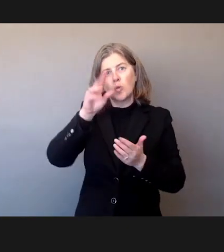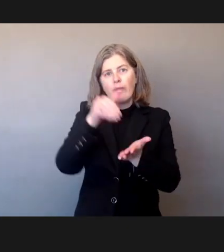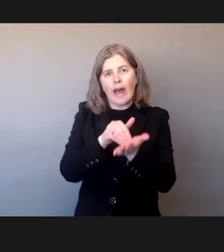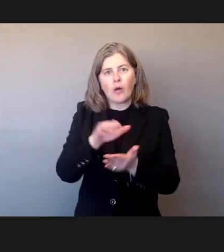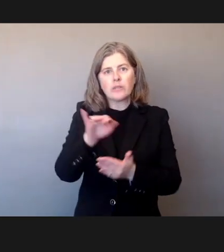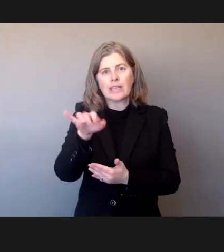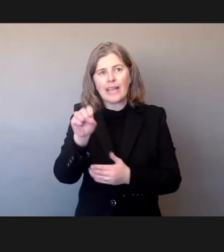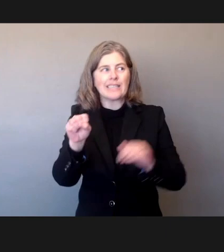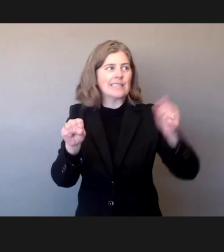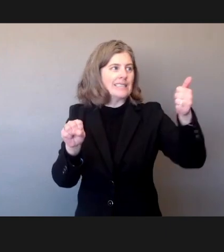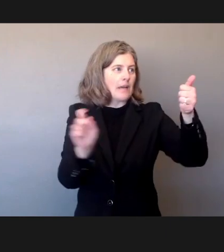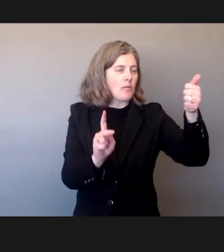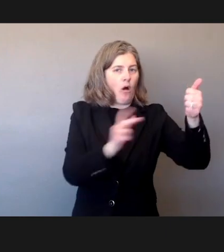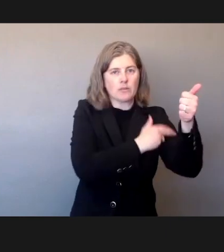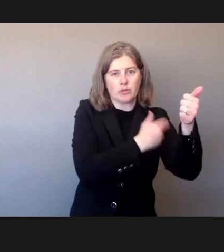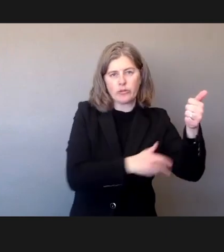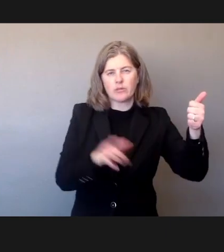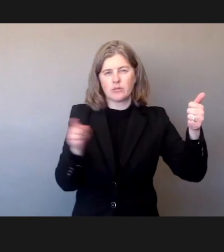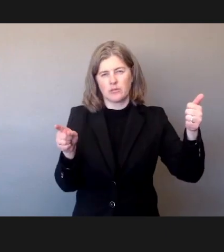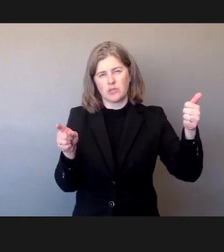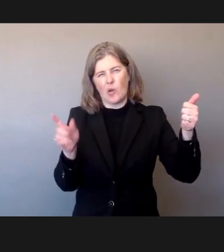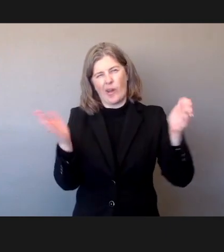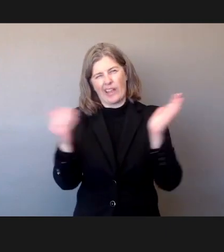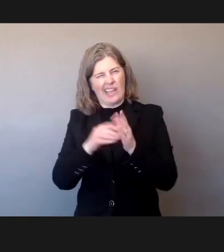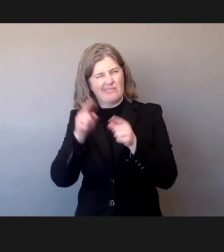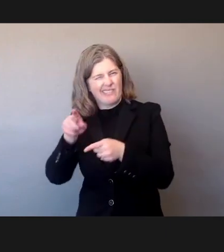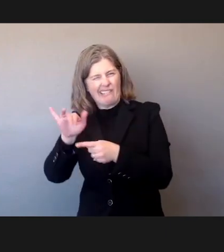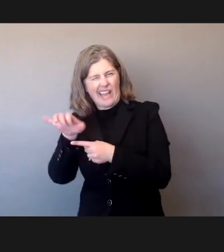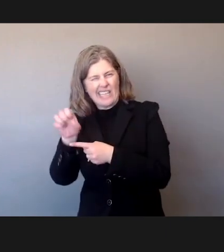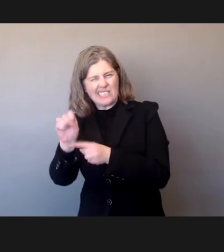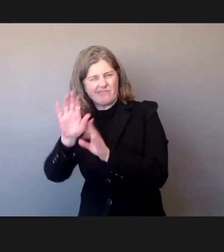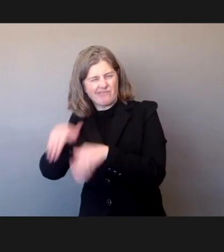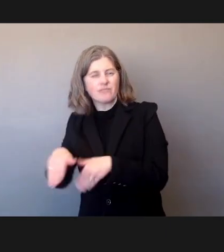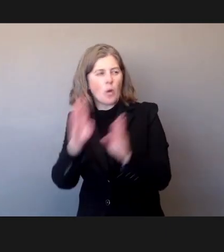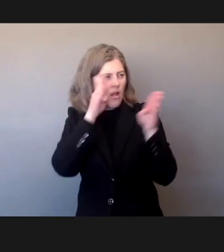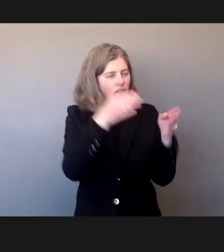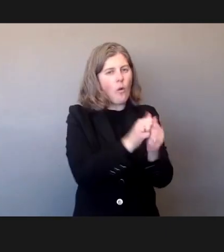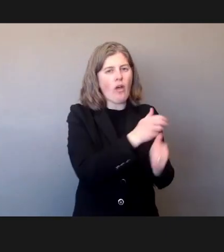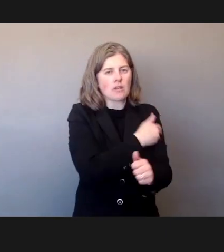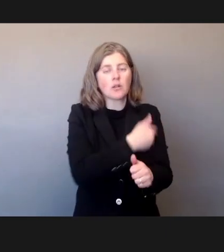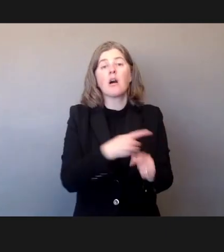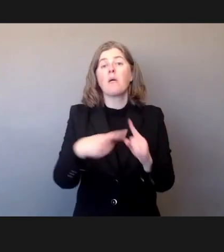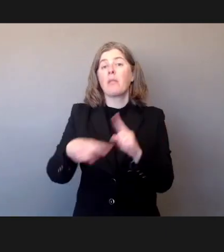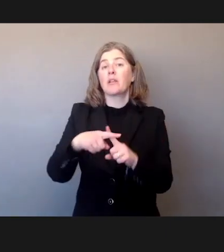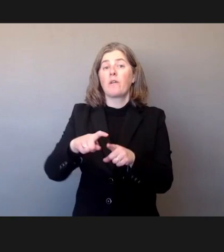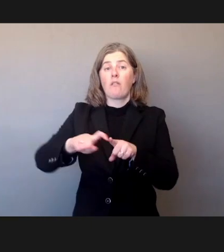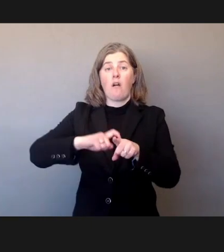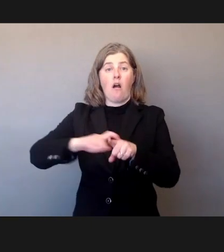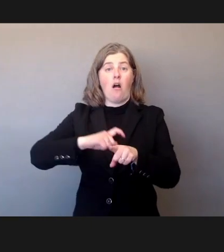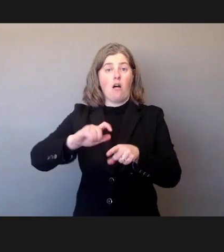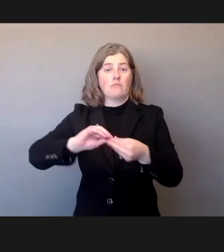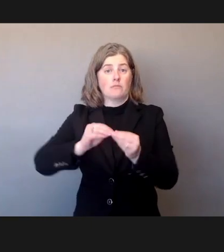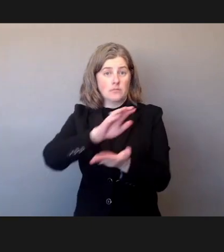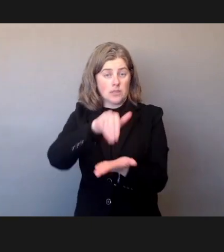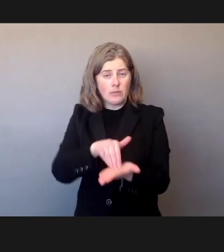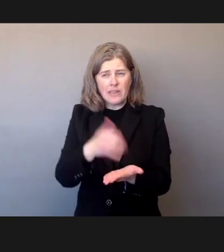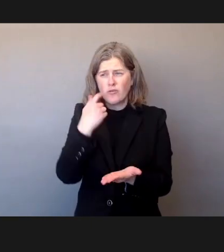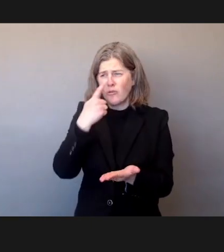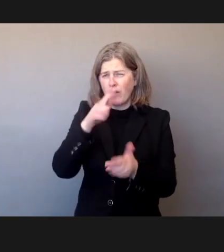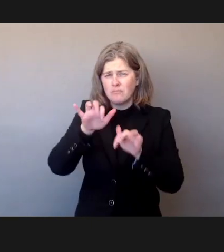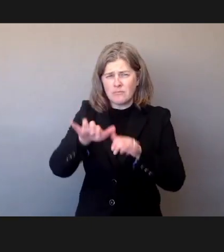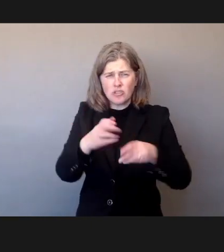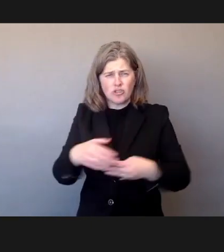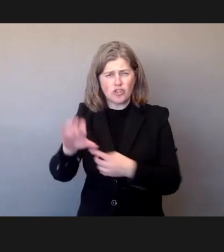and 10 people in the hospital. So we really are switching over. And then we do have a call center. And if somebody could put that number in the